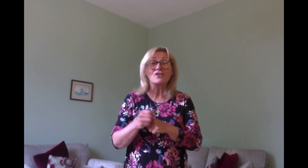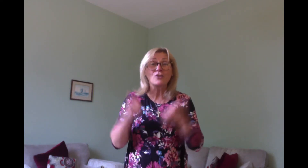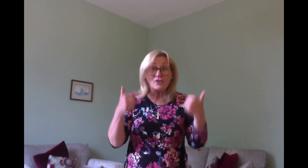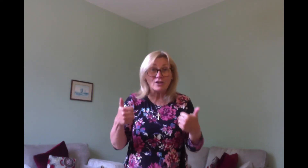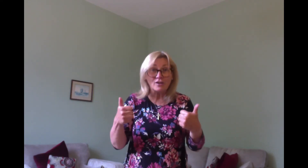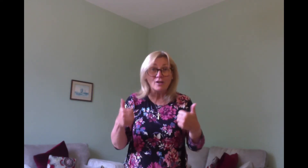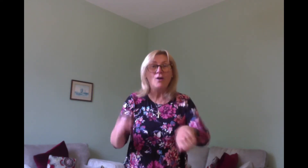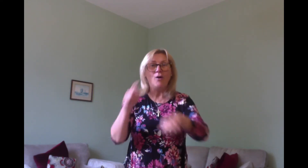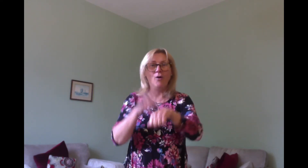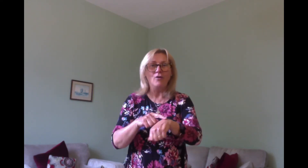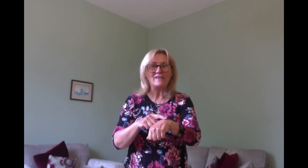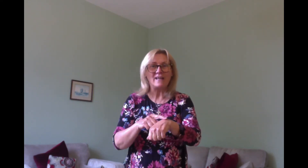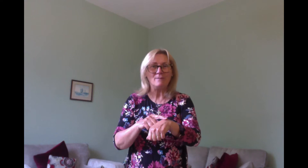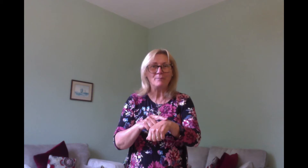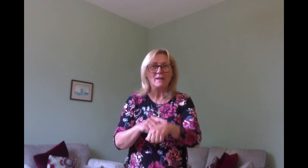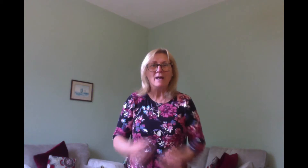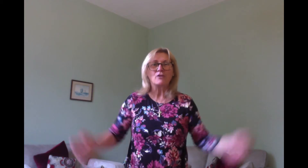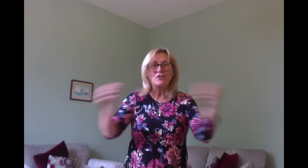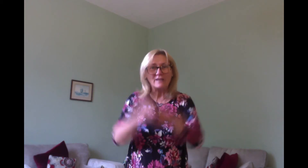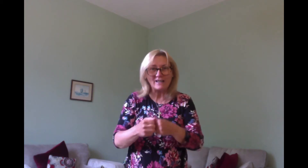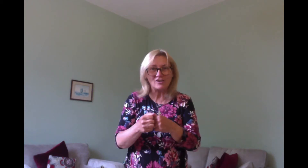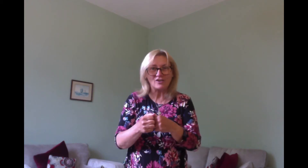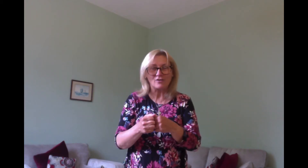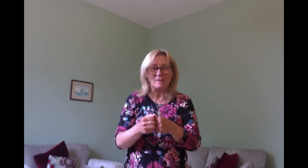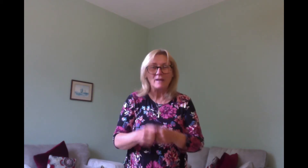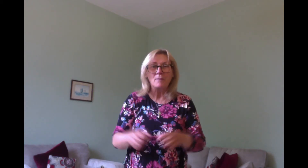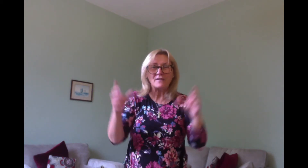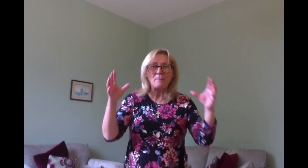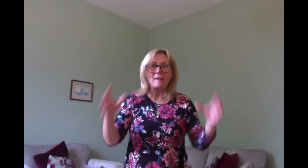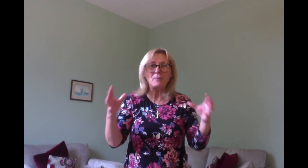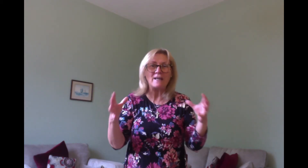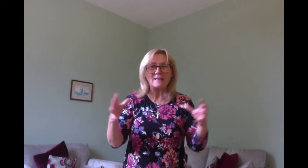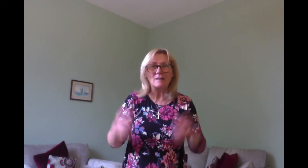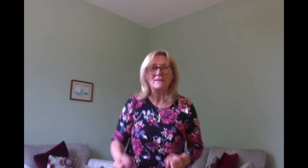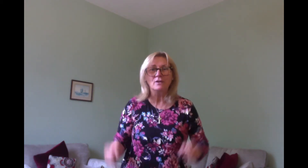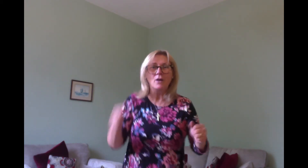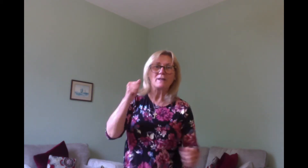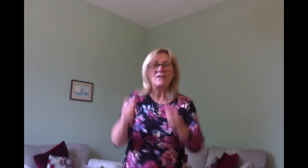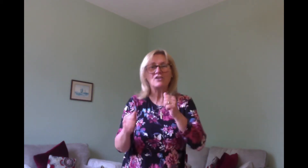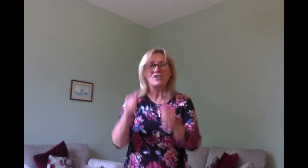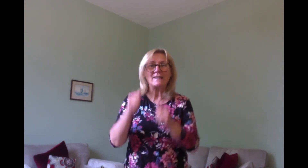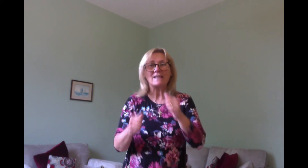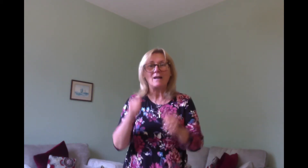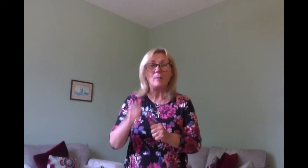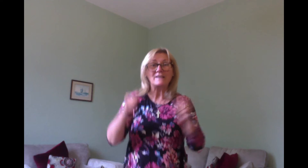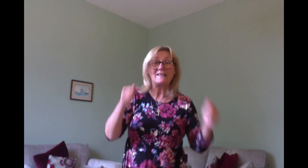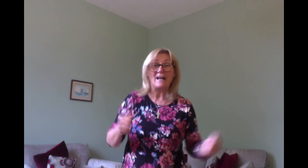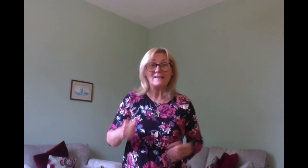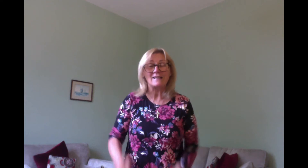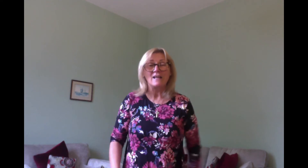Good All the Time. And we're going to do the actions to it. But there's a big break in the middle where it gives you a chance to get up and to dance. So